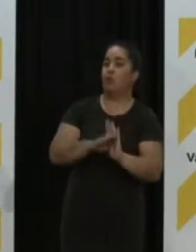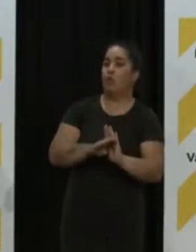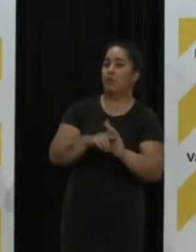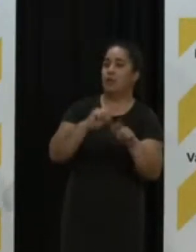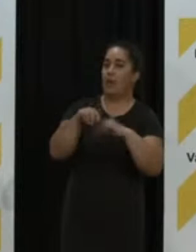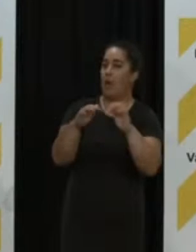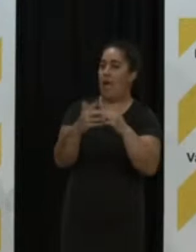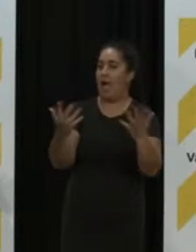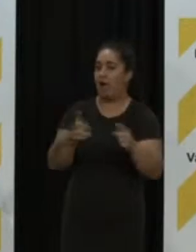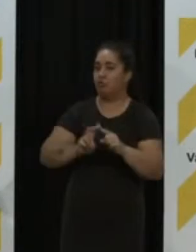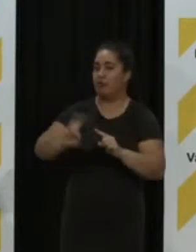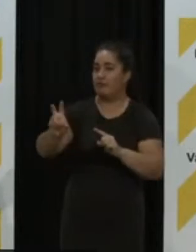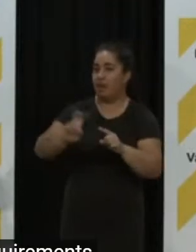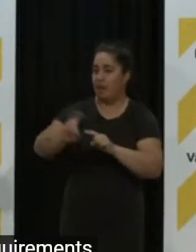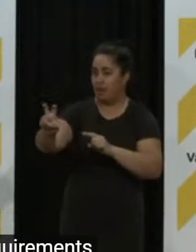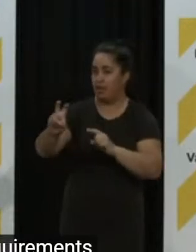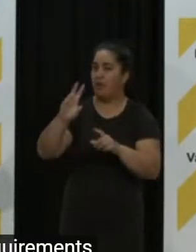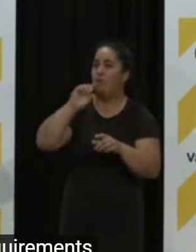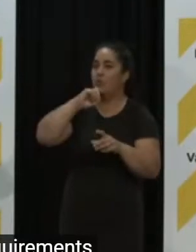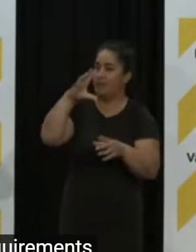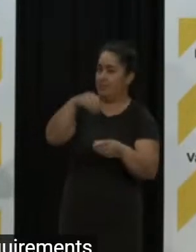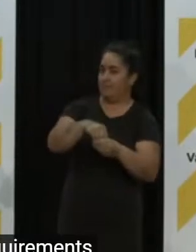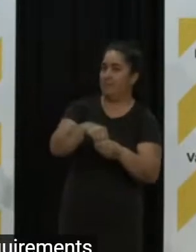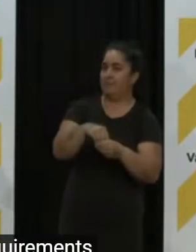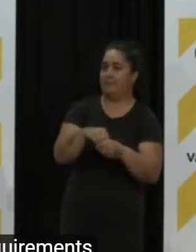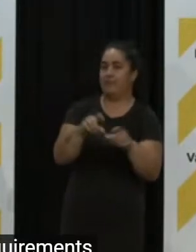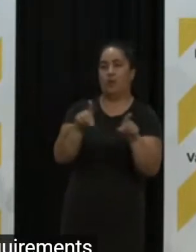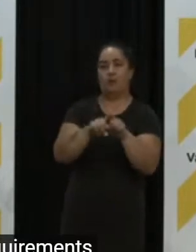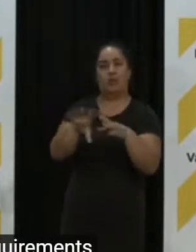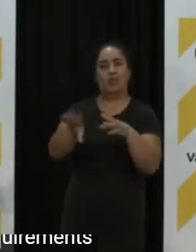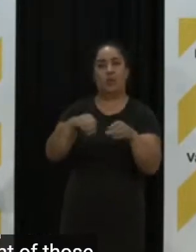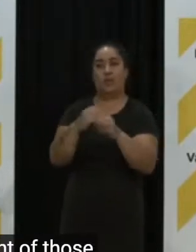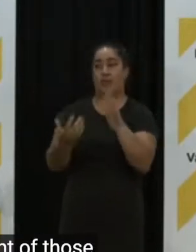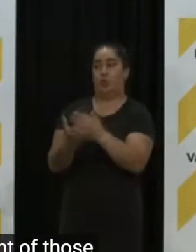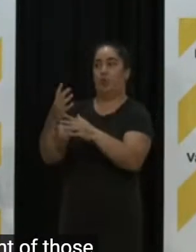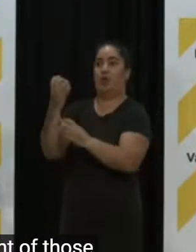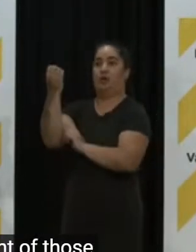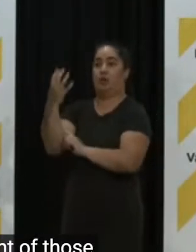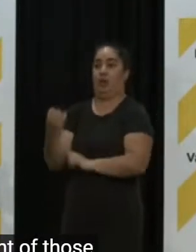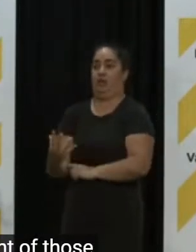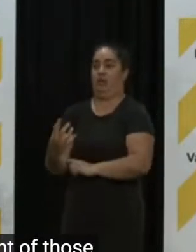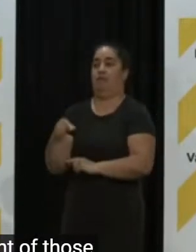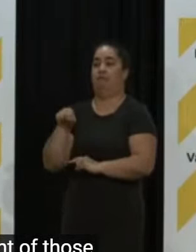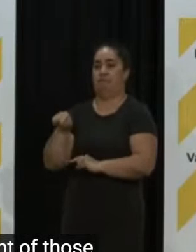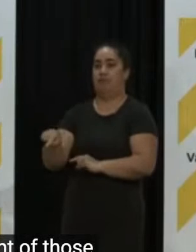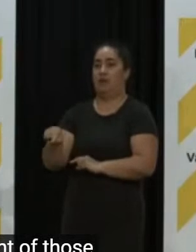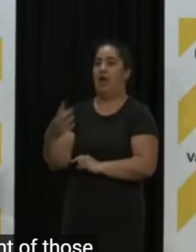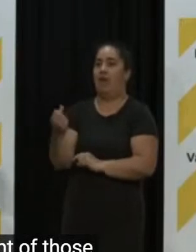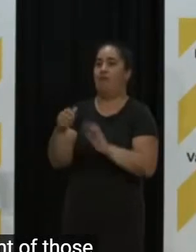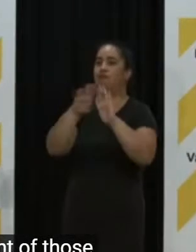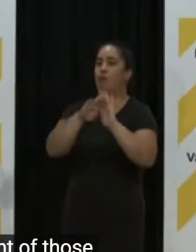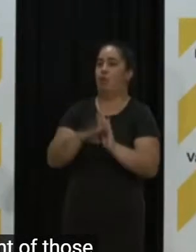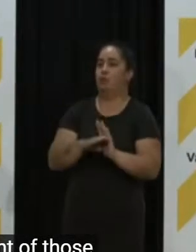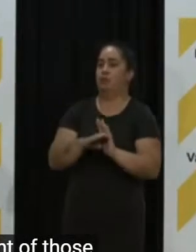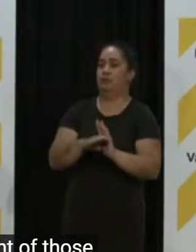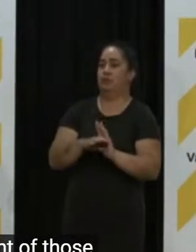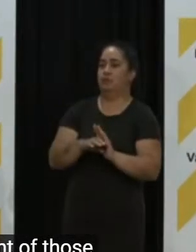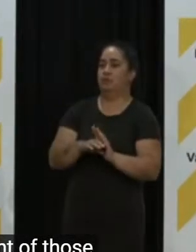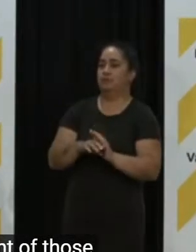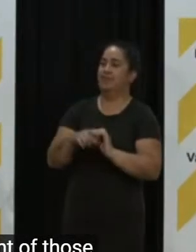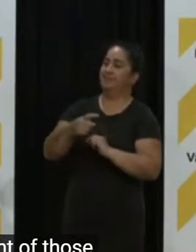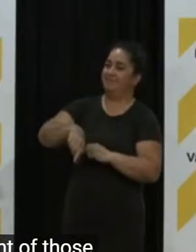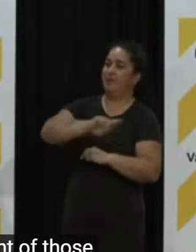will also be in the COVID protection framework. In those areas where there are lower vaccination rates, we'll be using vaccine passes to protect those who